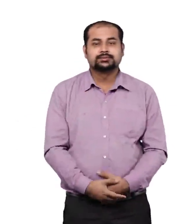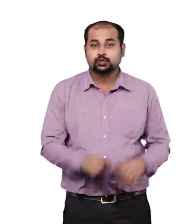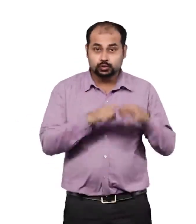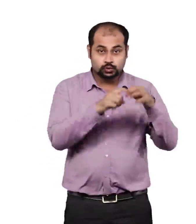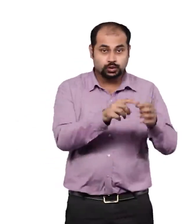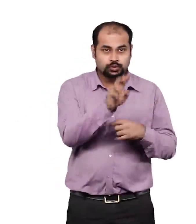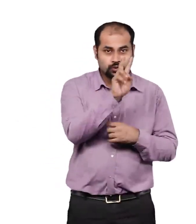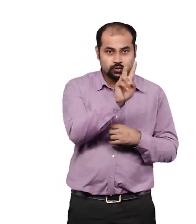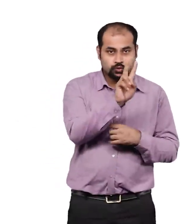Question 2.